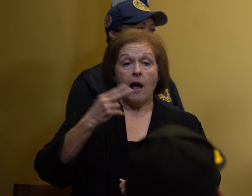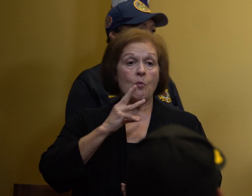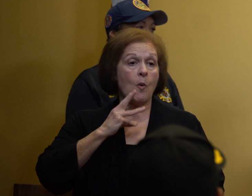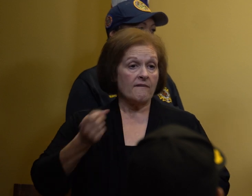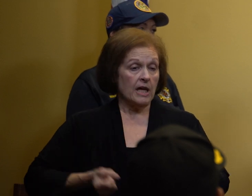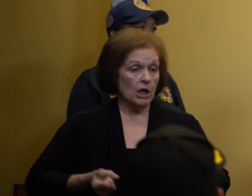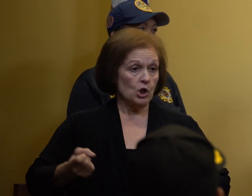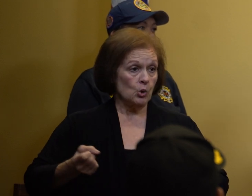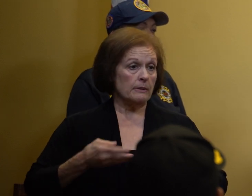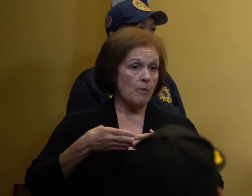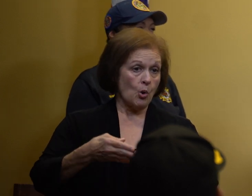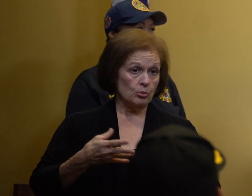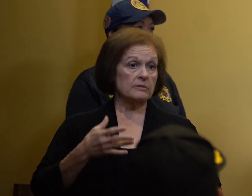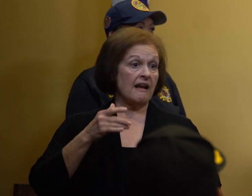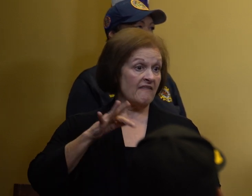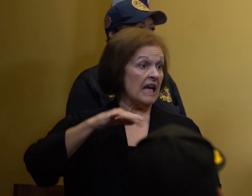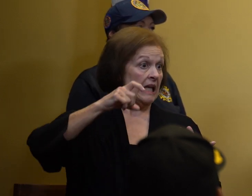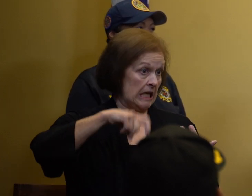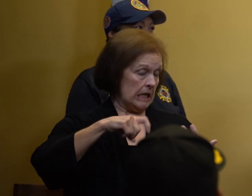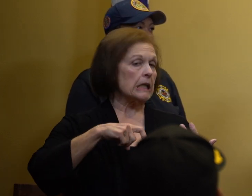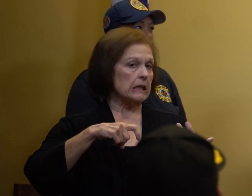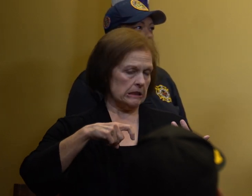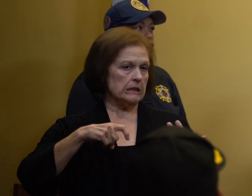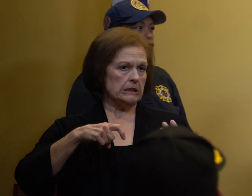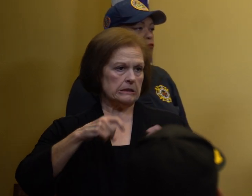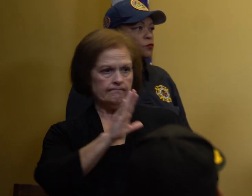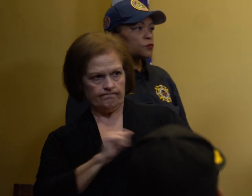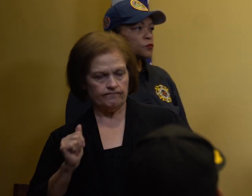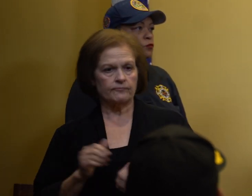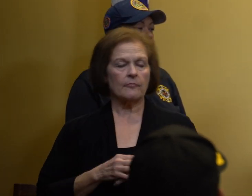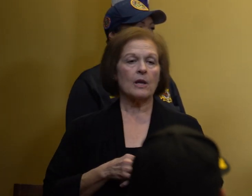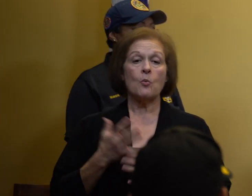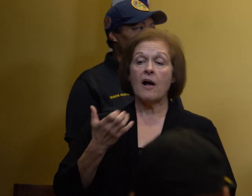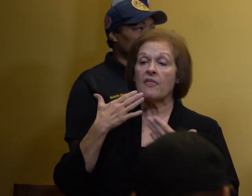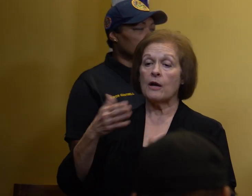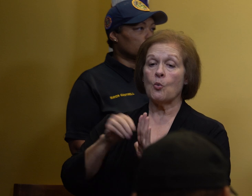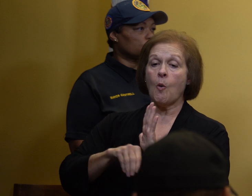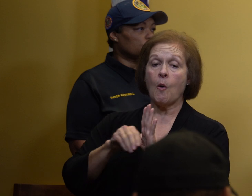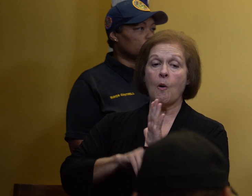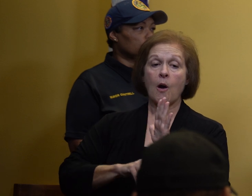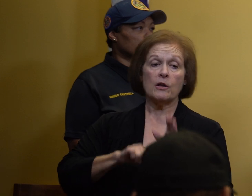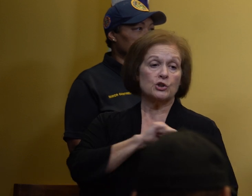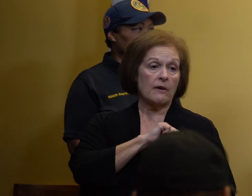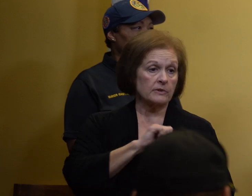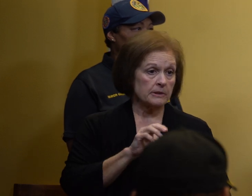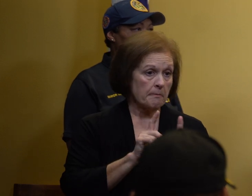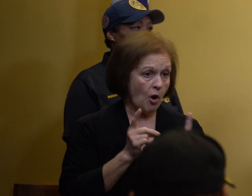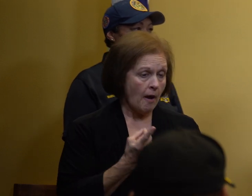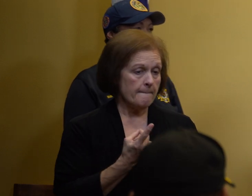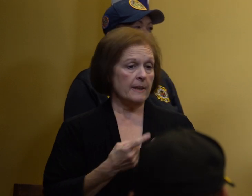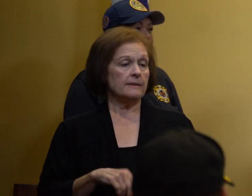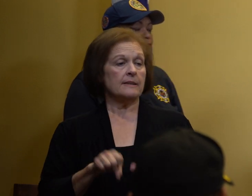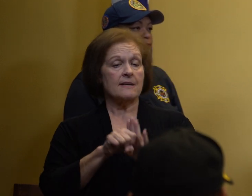the districts in case they are needed. I want to thank all these parish sheriff's office, the state troopers, and the